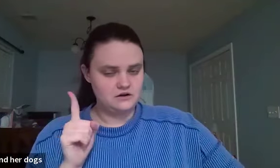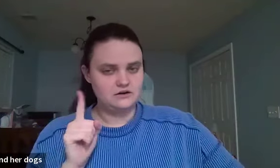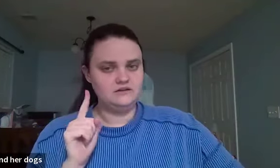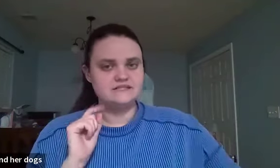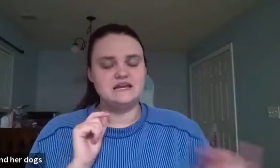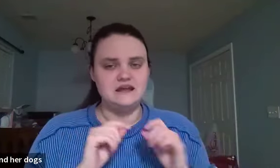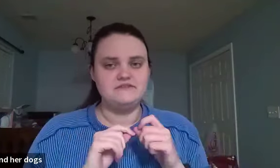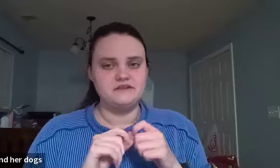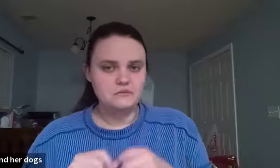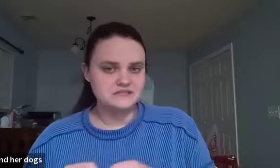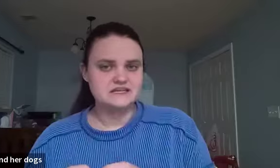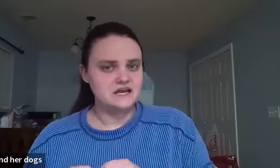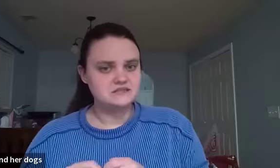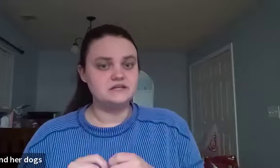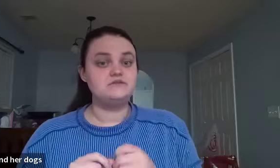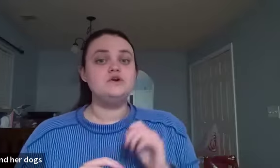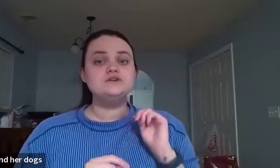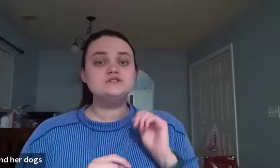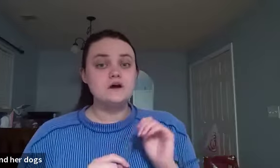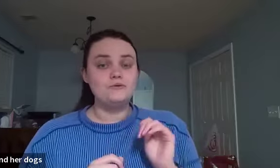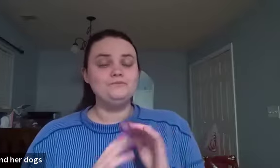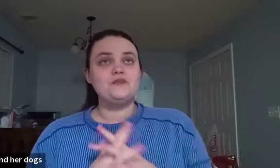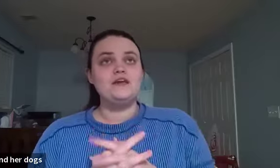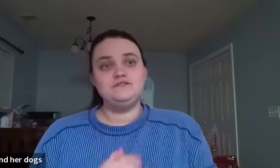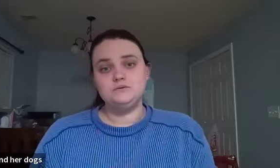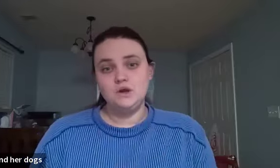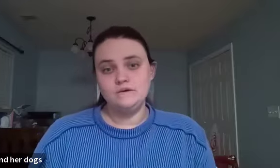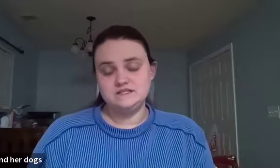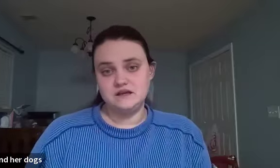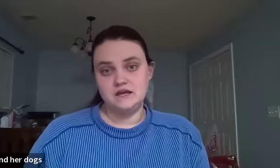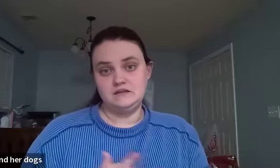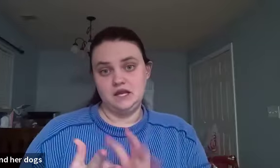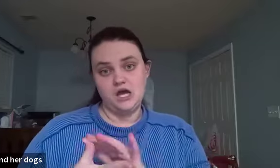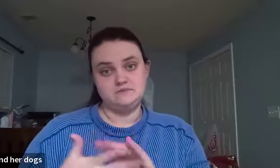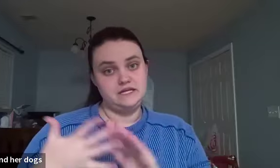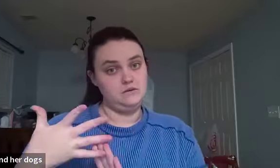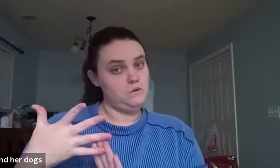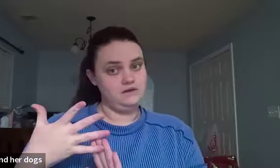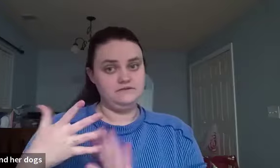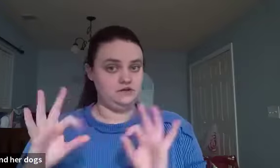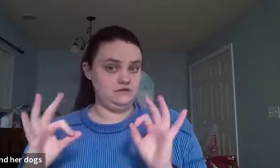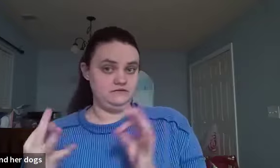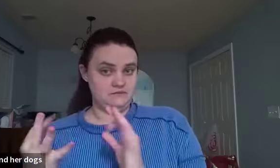not on our list. And I feel like that one does get asked a bit. So if you were going to sign like husband and wife in your little